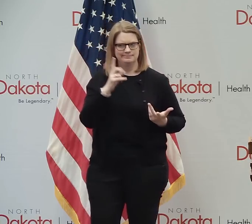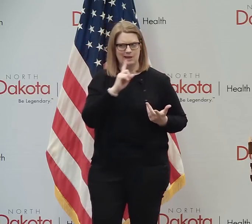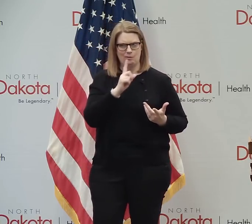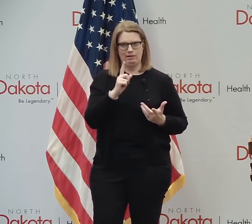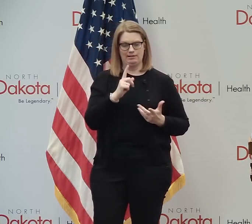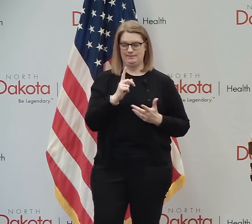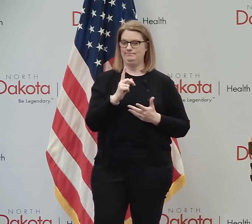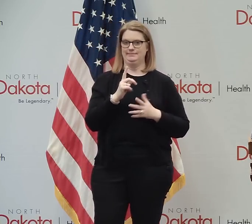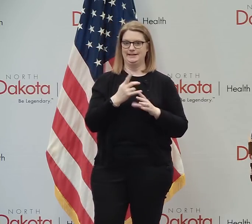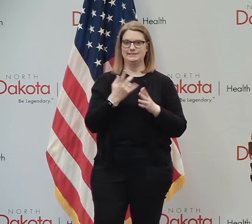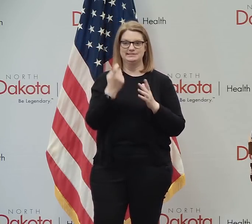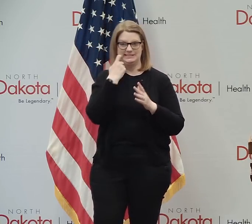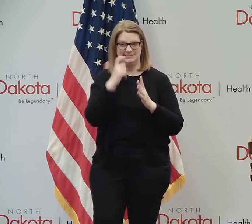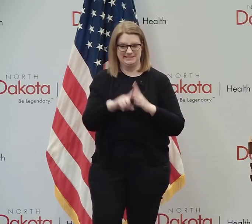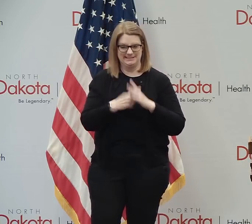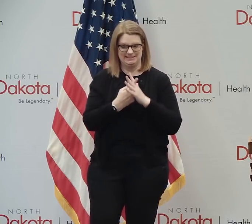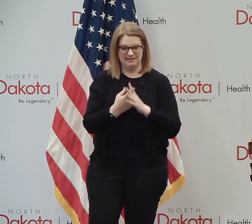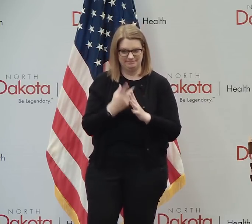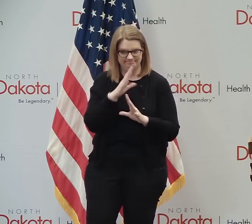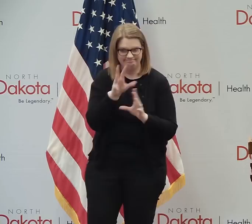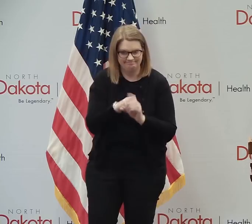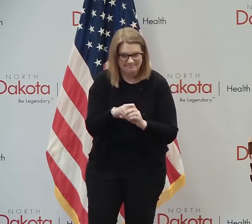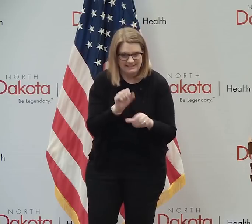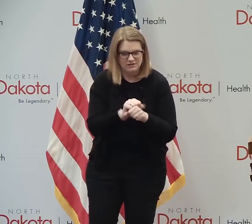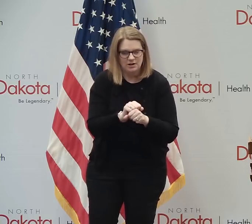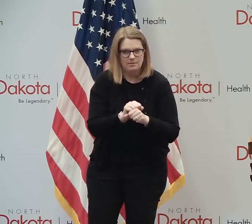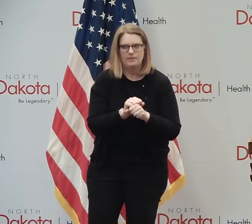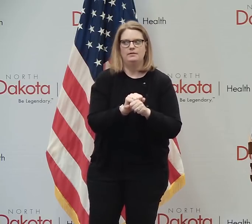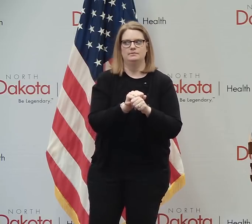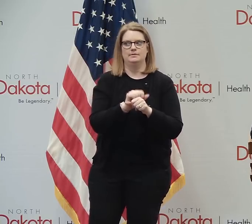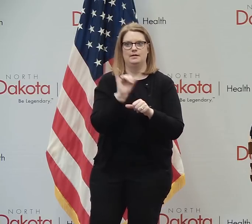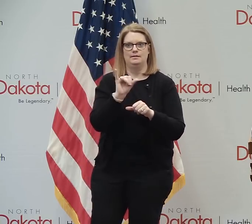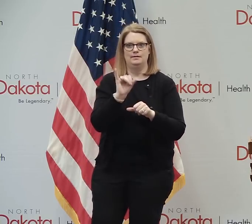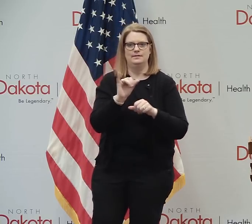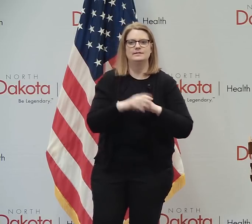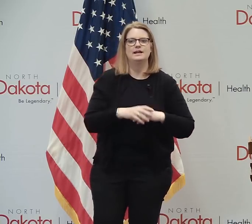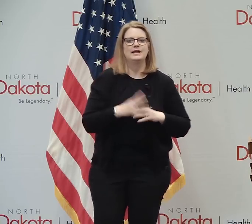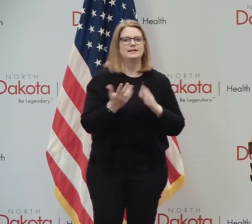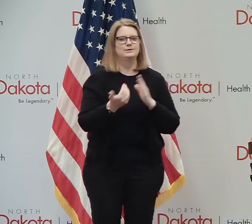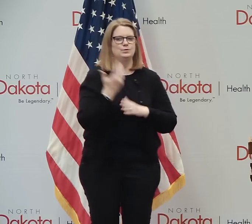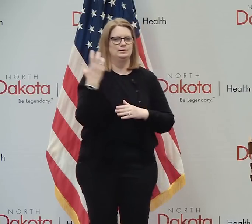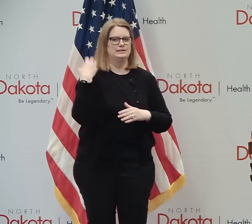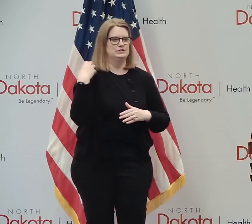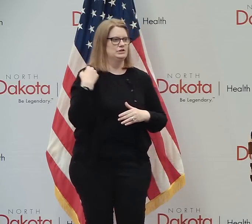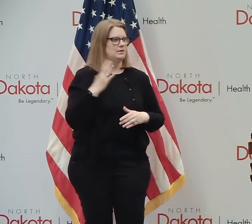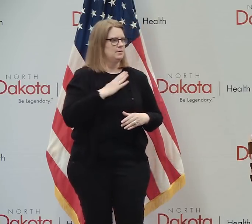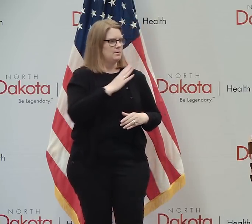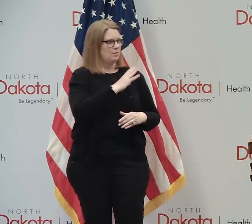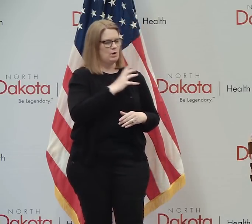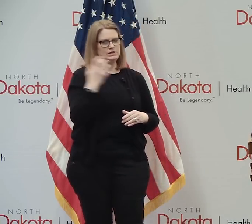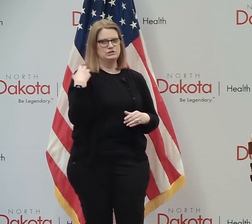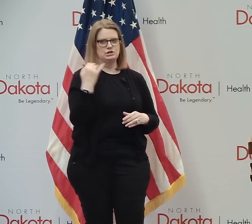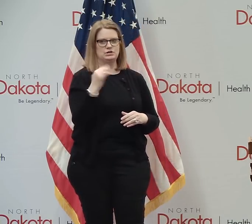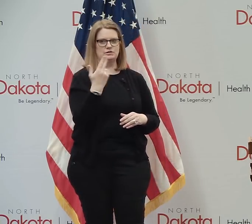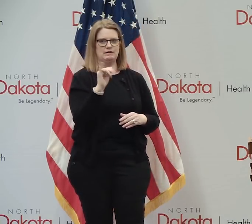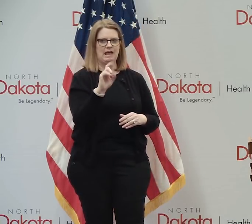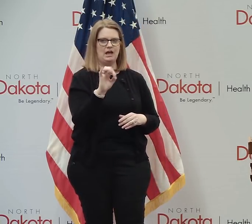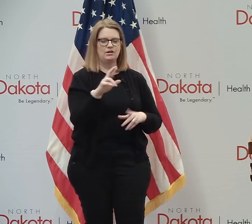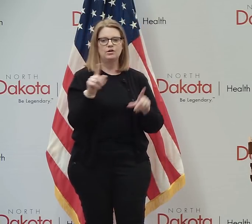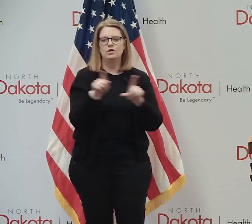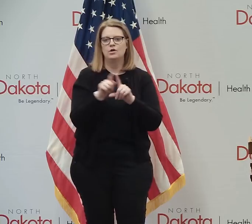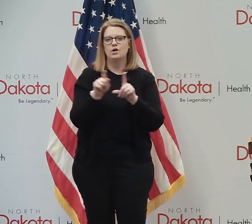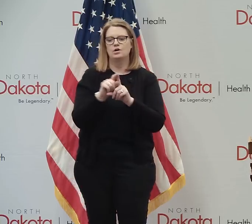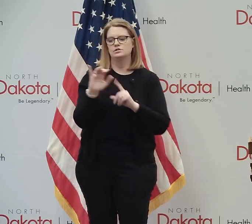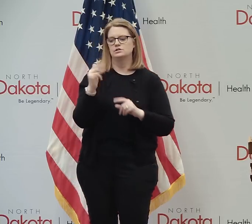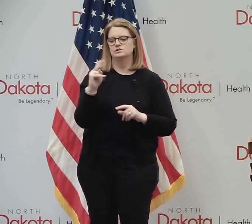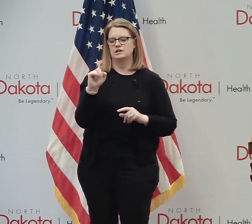new university president and an interesting time to be the chair of the board. So thank you, Chair Hacker, and also I want to thank